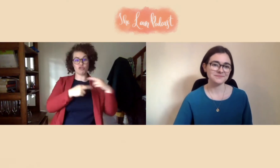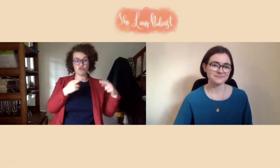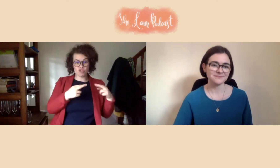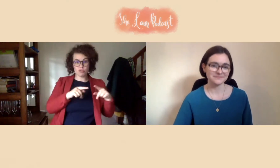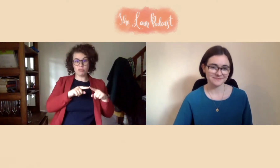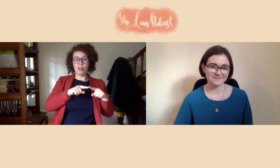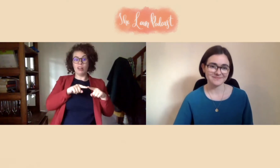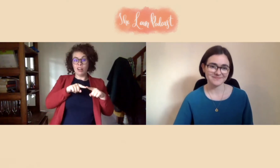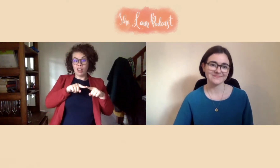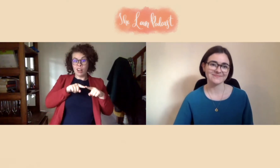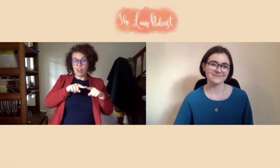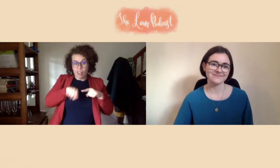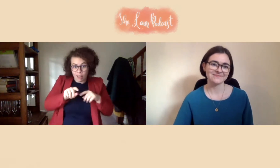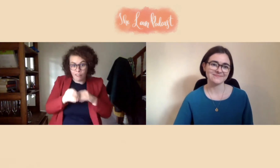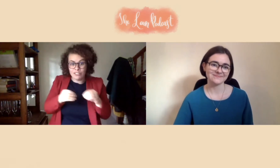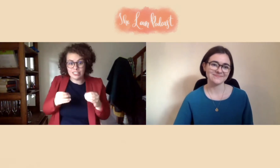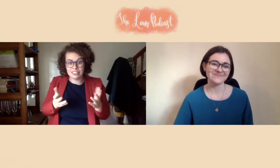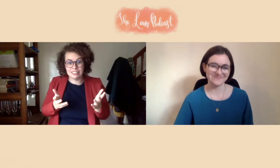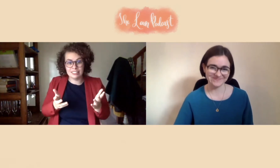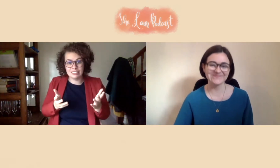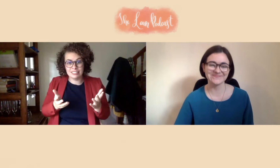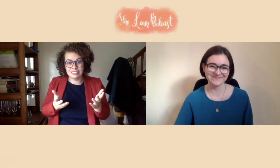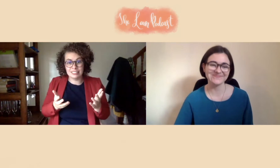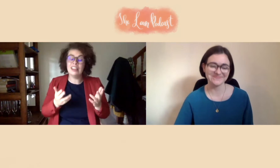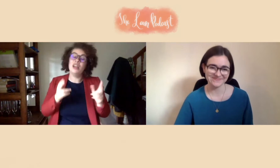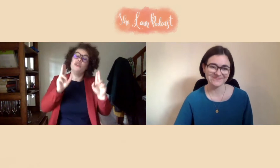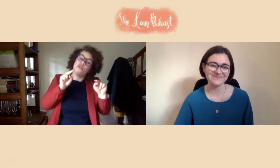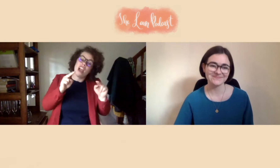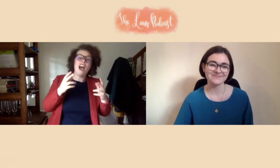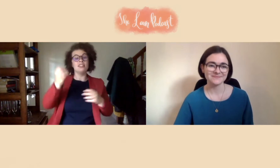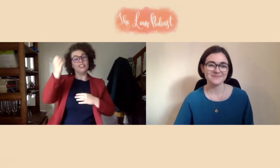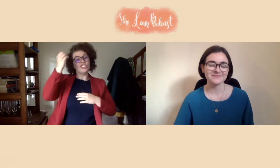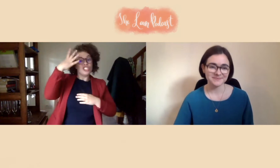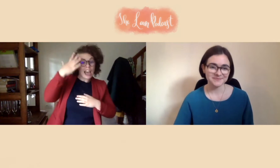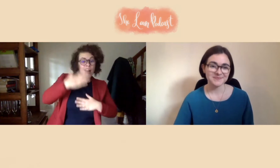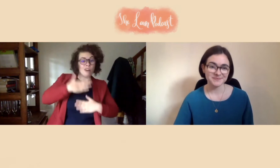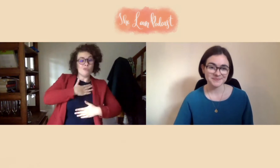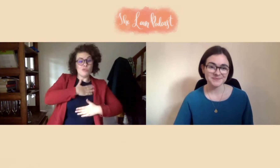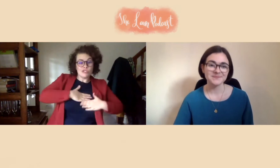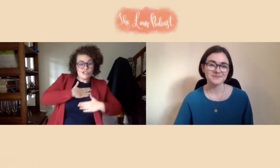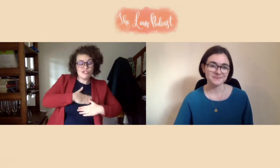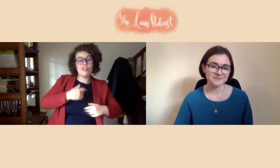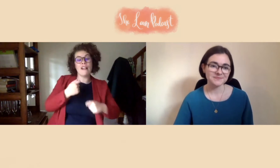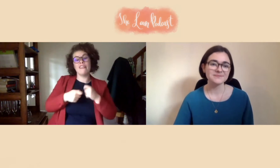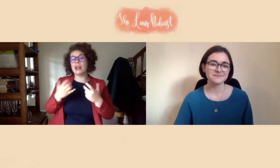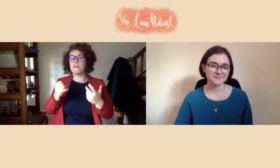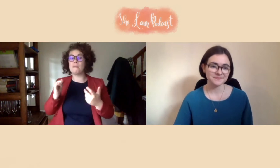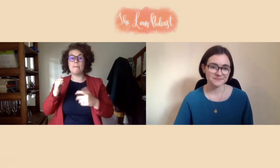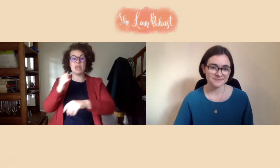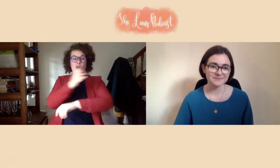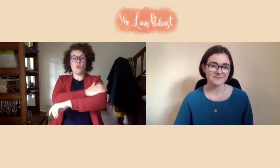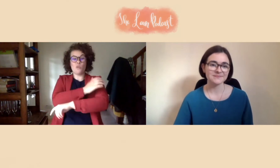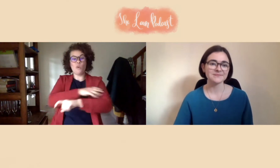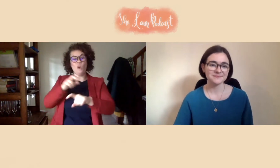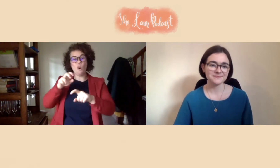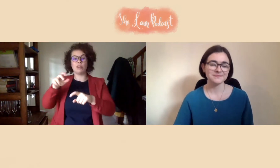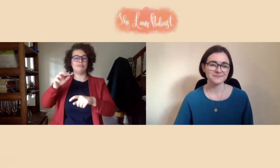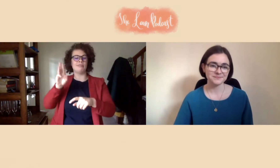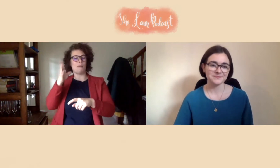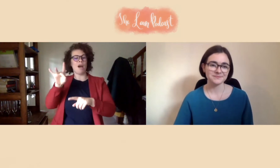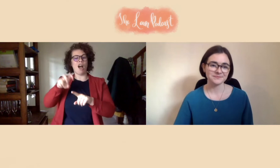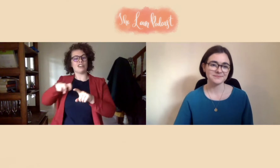Yeah. And you can shower and you can do a walk around your local park and try kind of